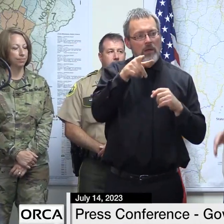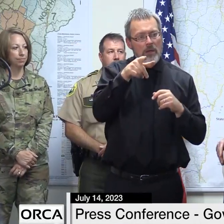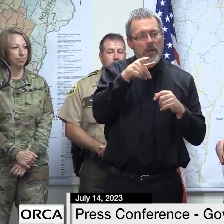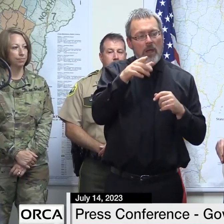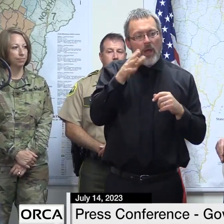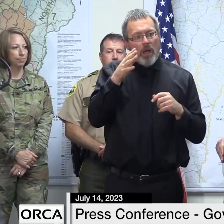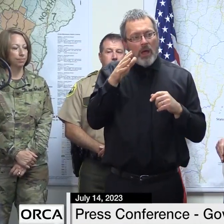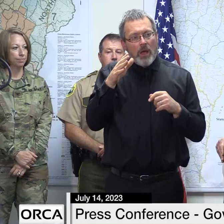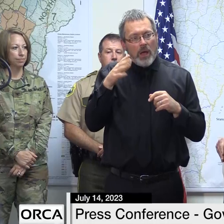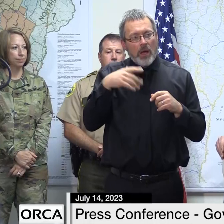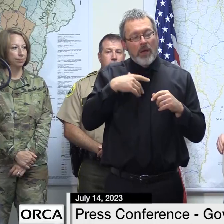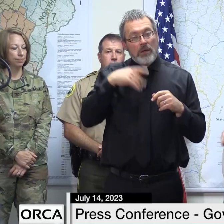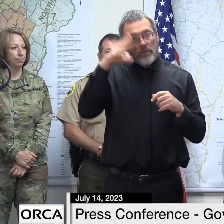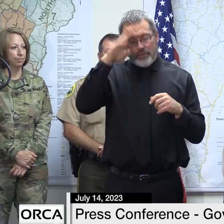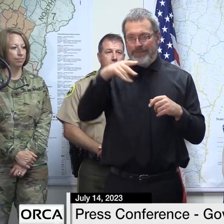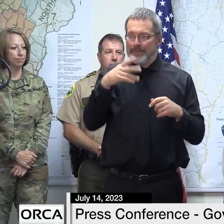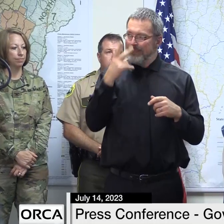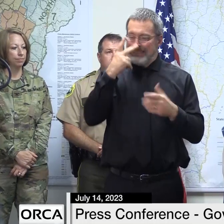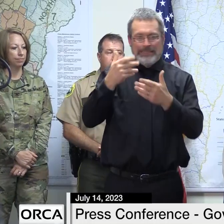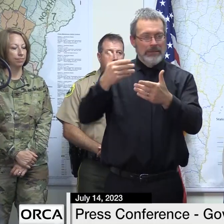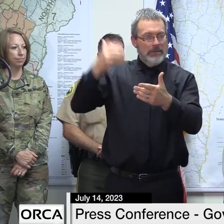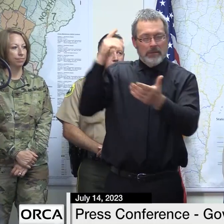almost every other day of rain. But